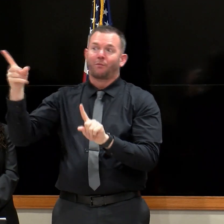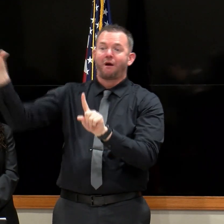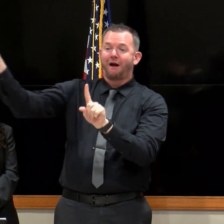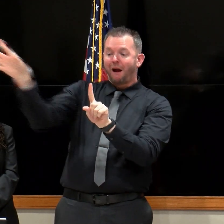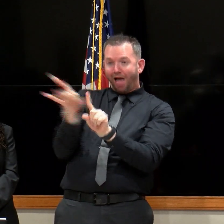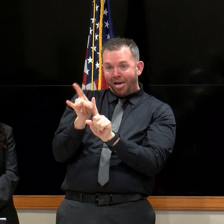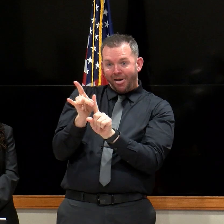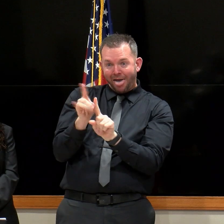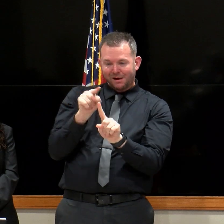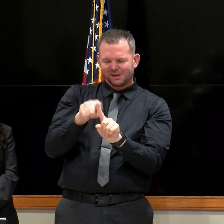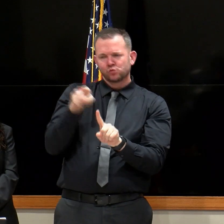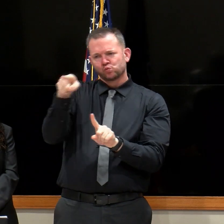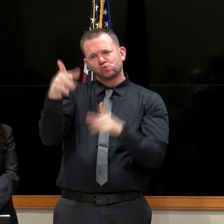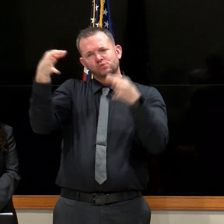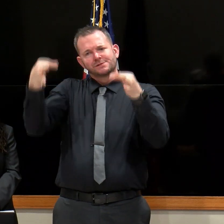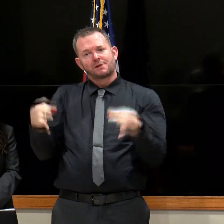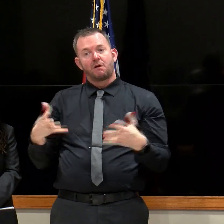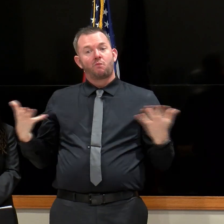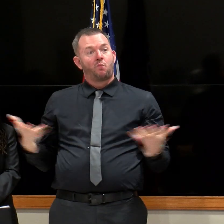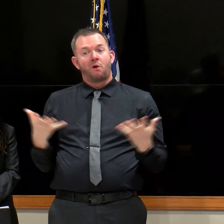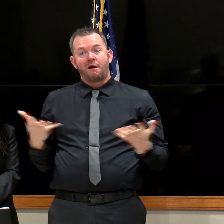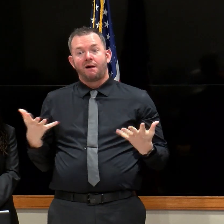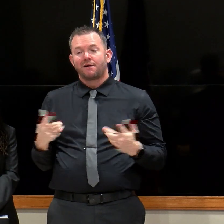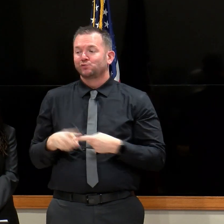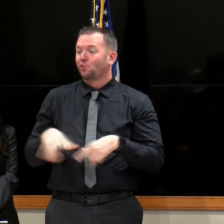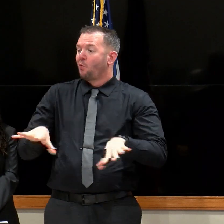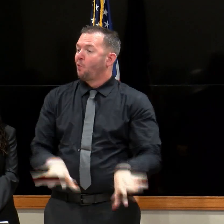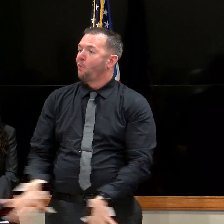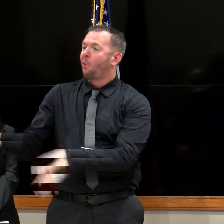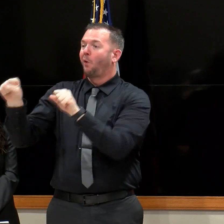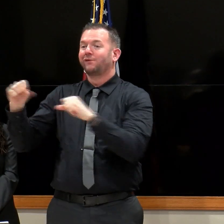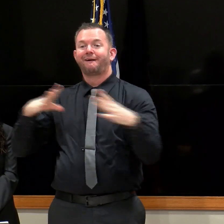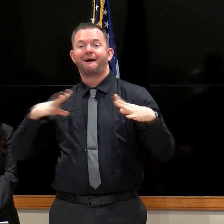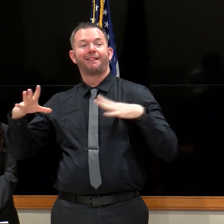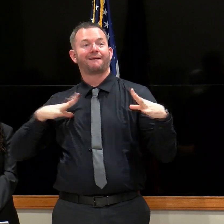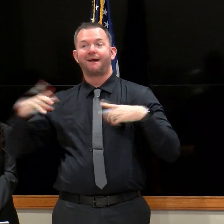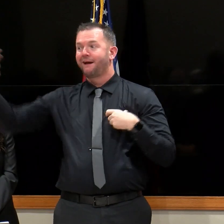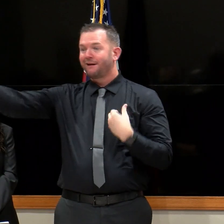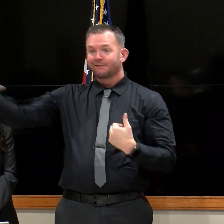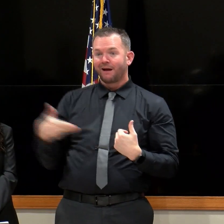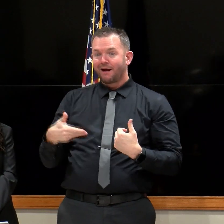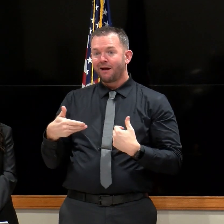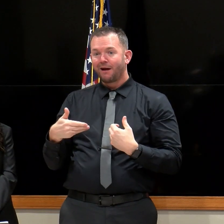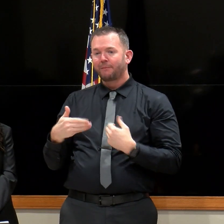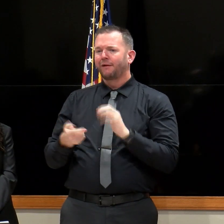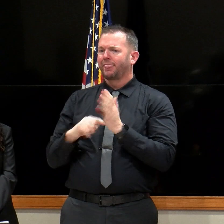holiday party. Please take care of your loved ones this holiday season.